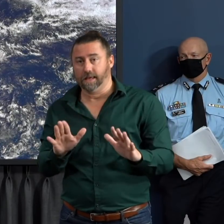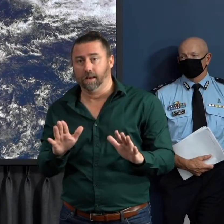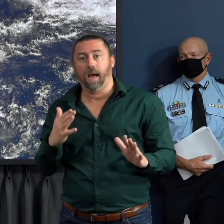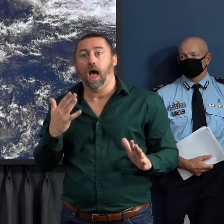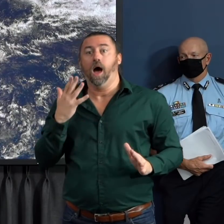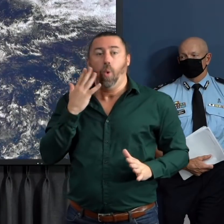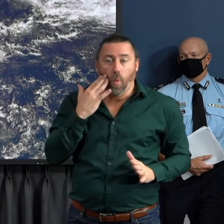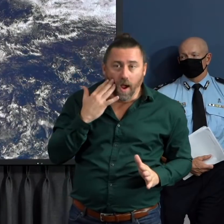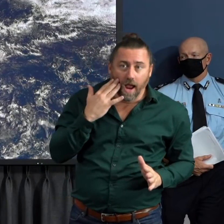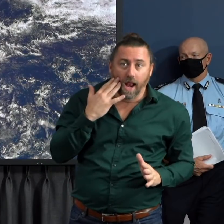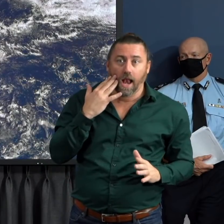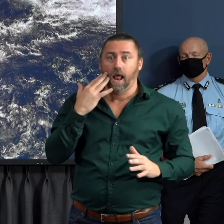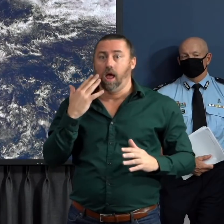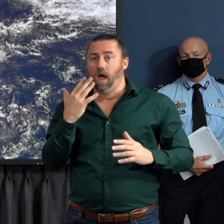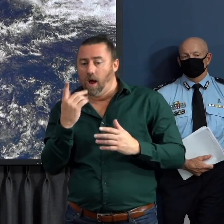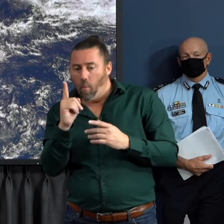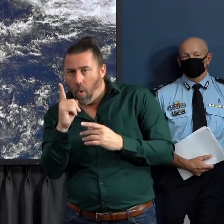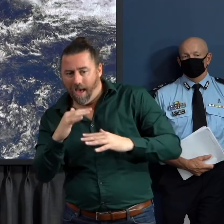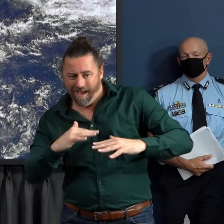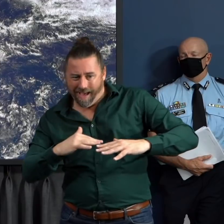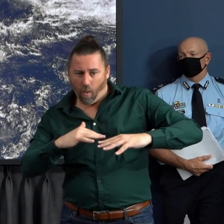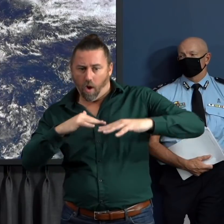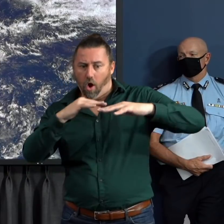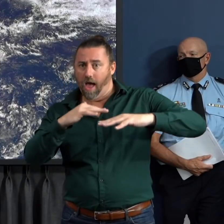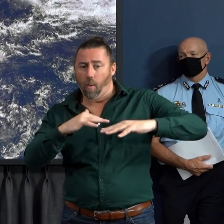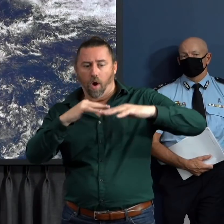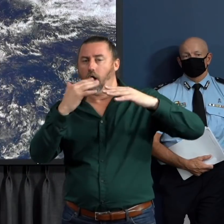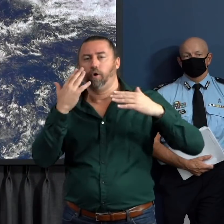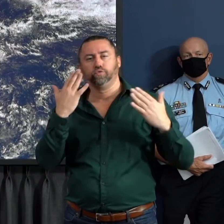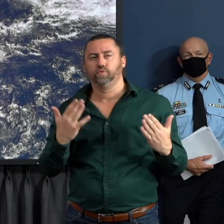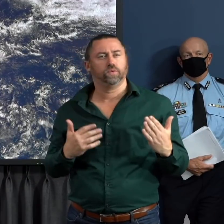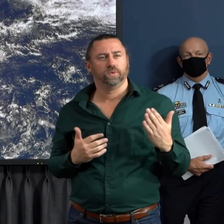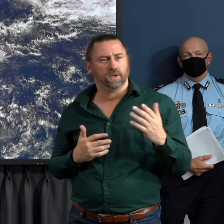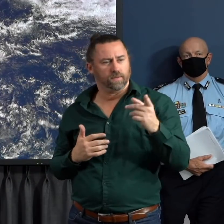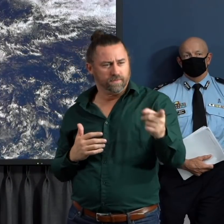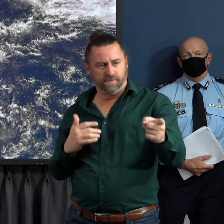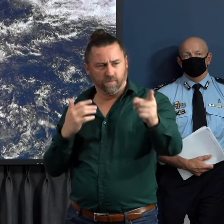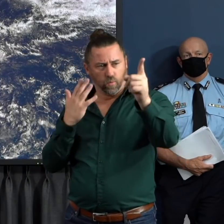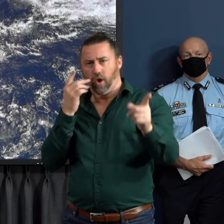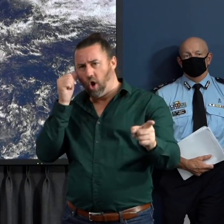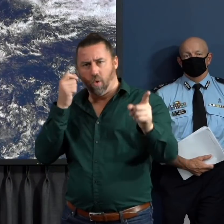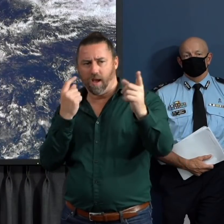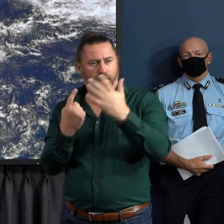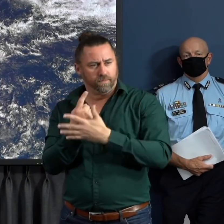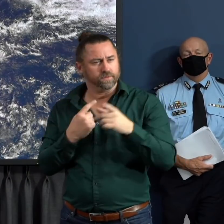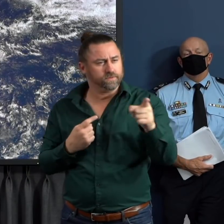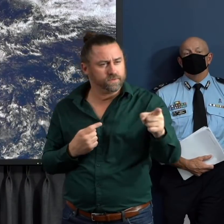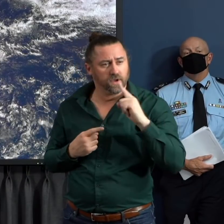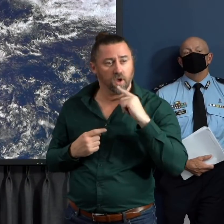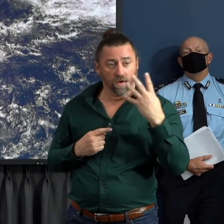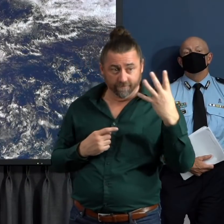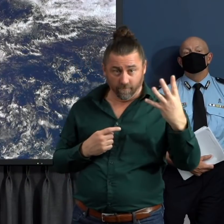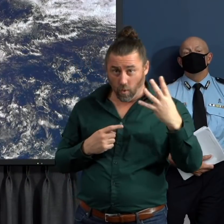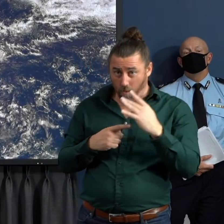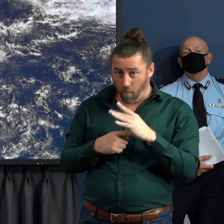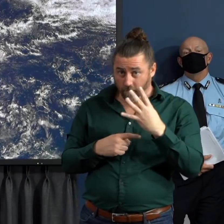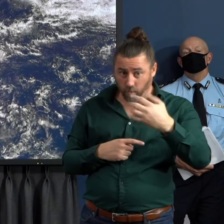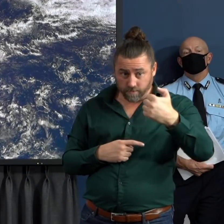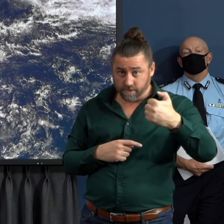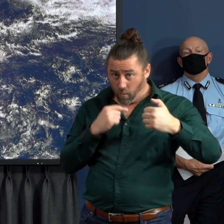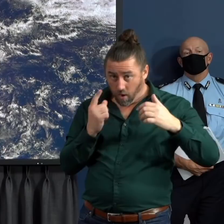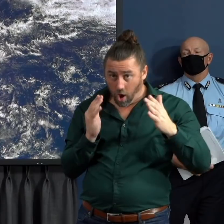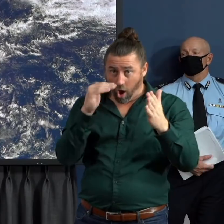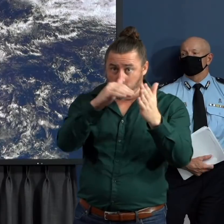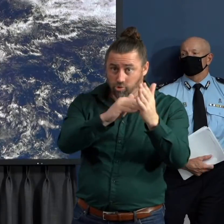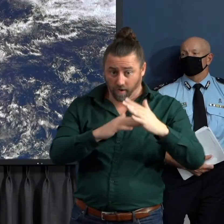is exactly the peak and exactly when that will be. When did we know it was coming? When did we know? 4.46, sorry? Is it possible that it could reach